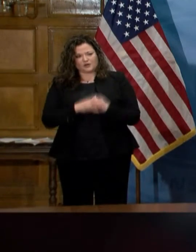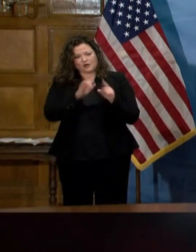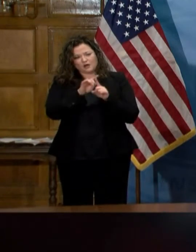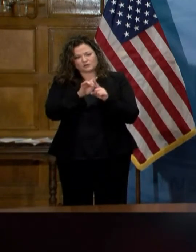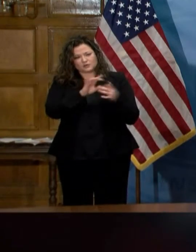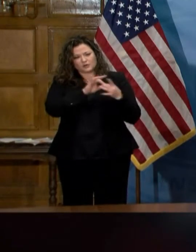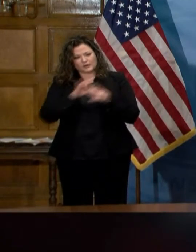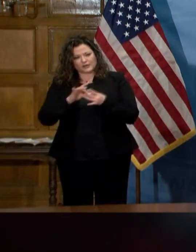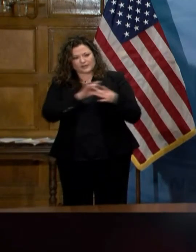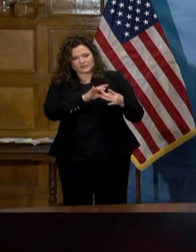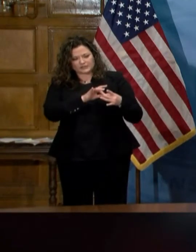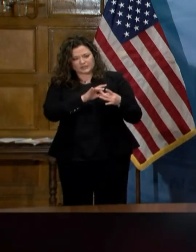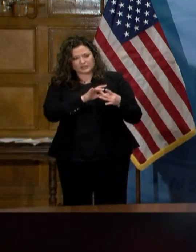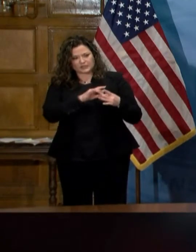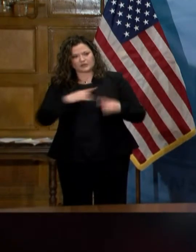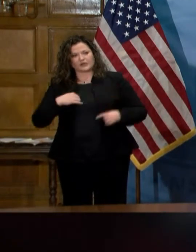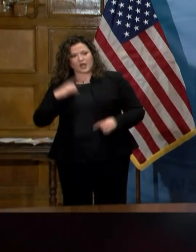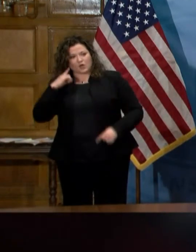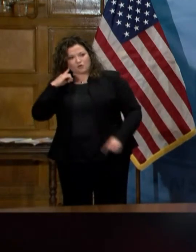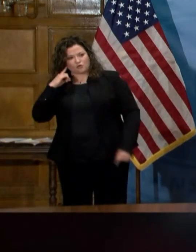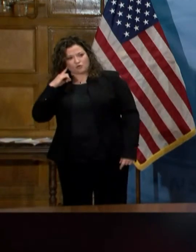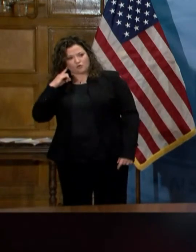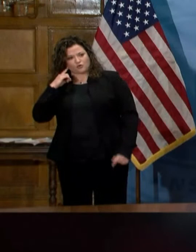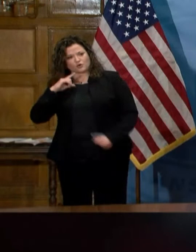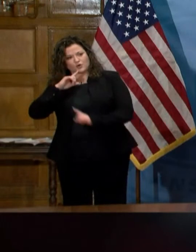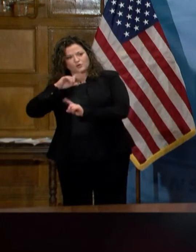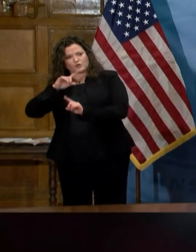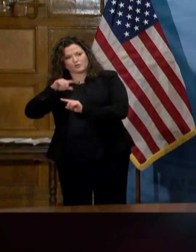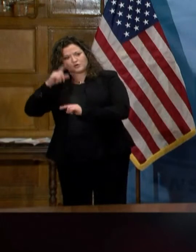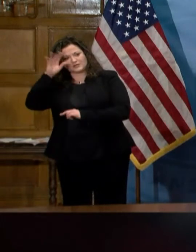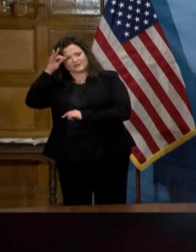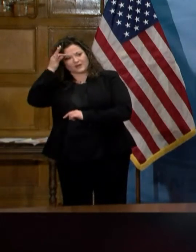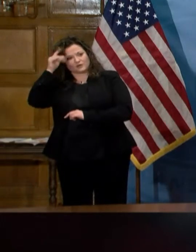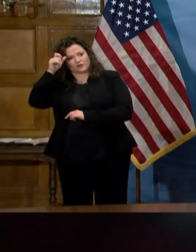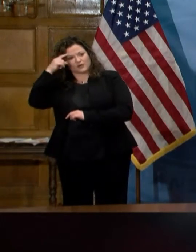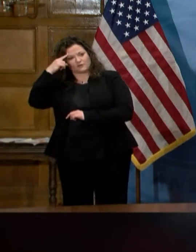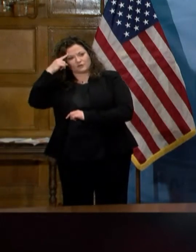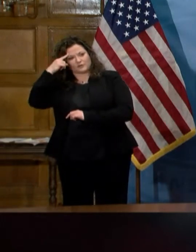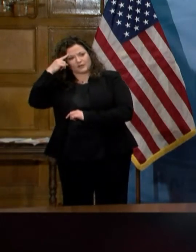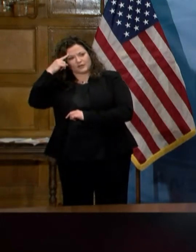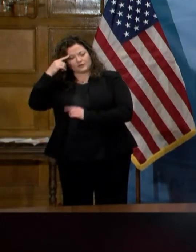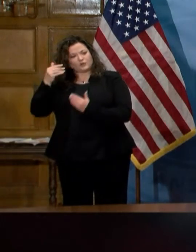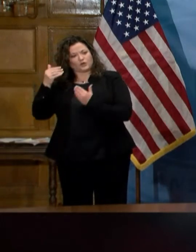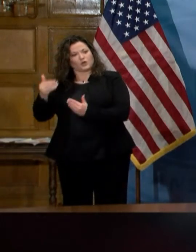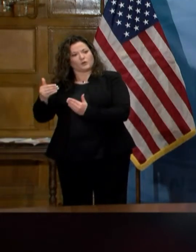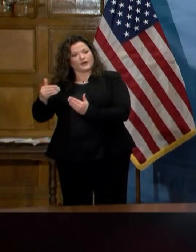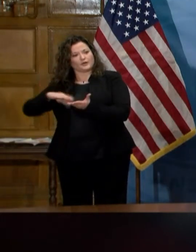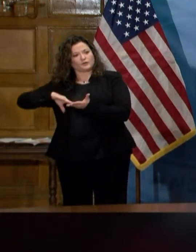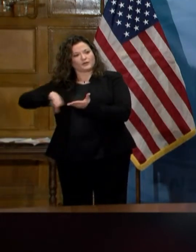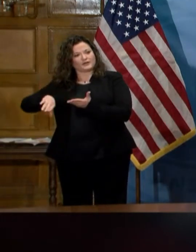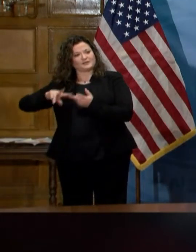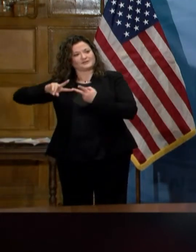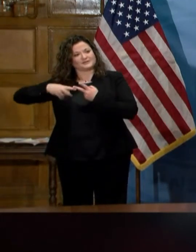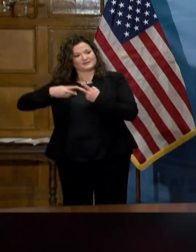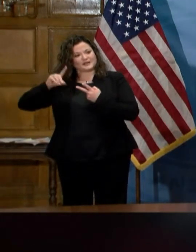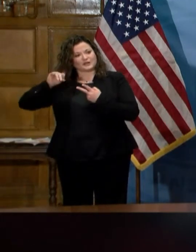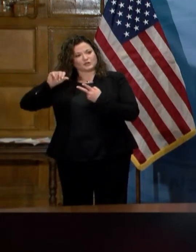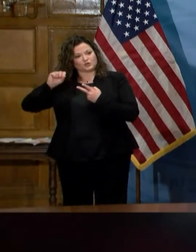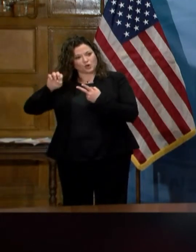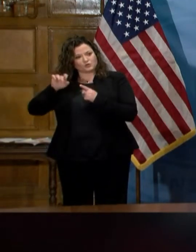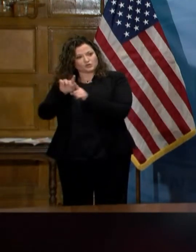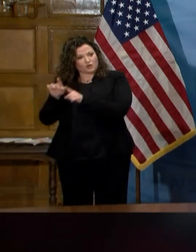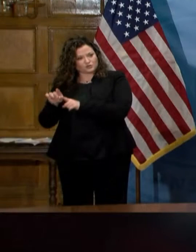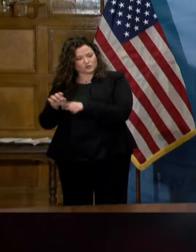that, I heard there's some reports the federal government was going to go ahead and just release the second doses as well.